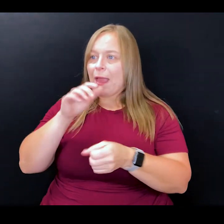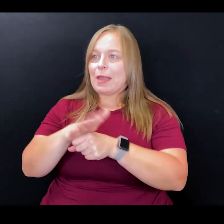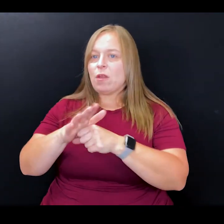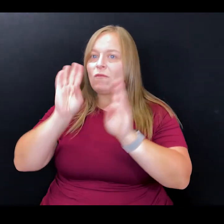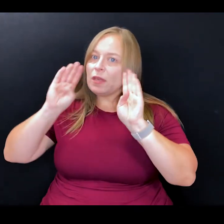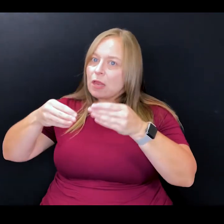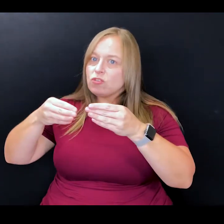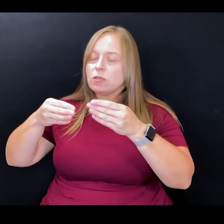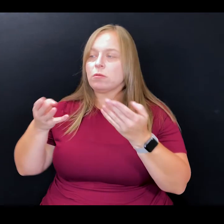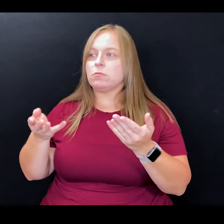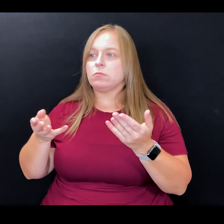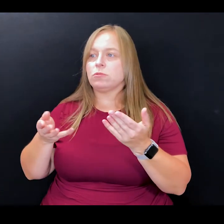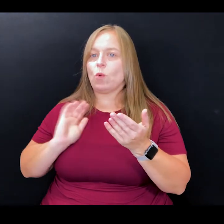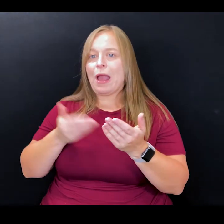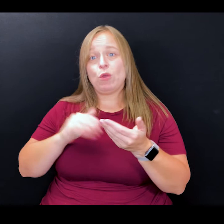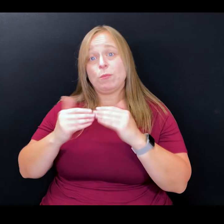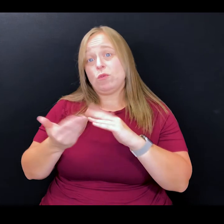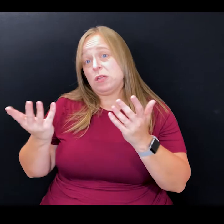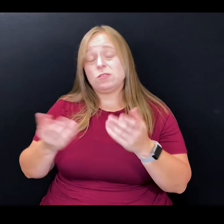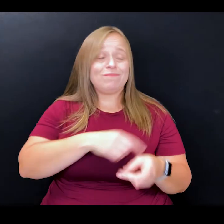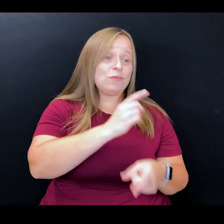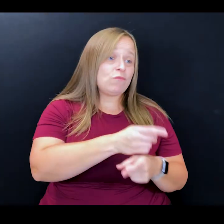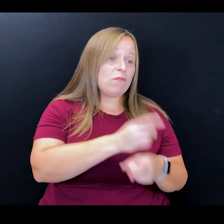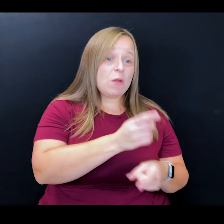lack of attention to our communities.